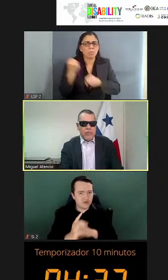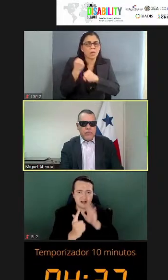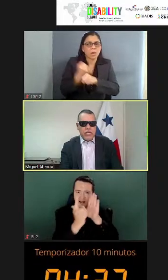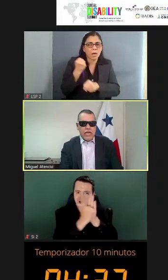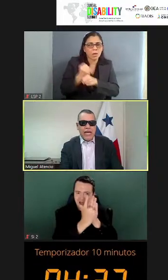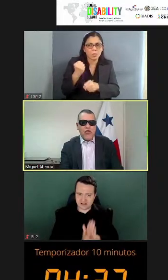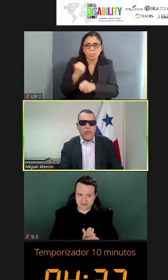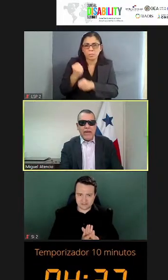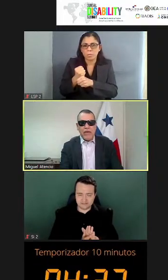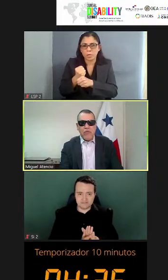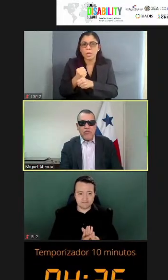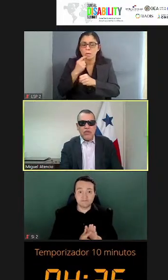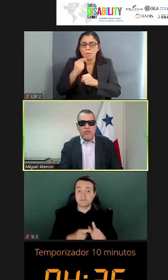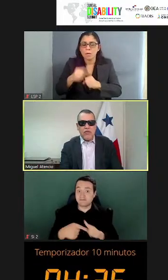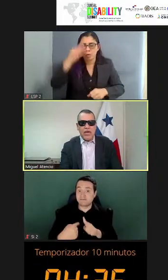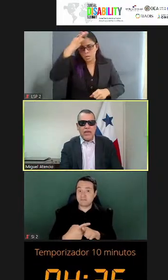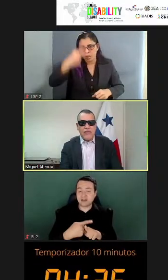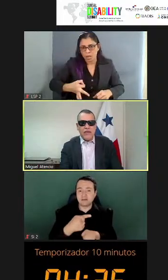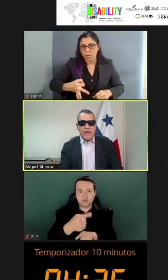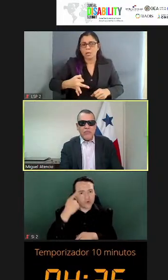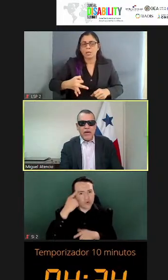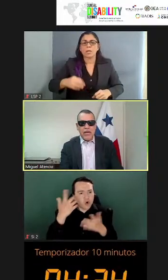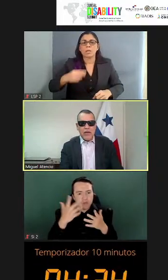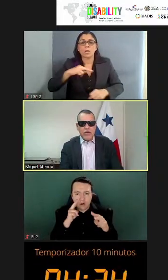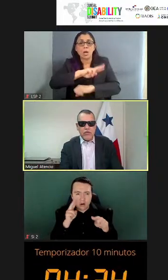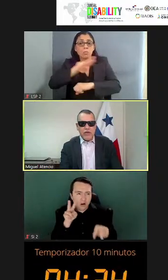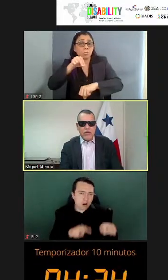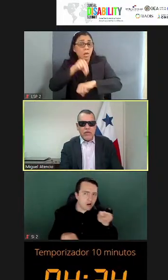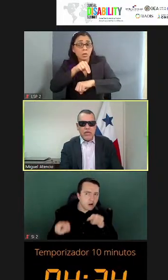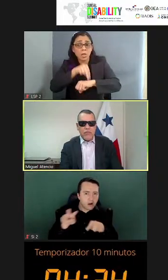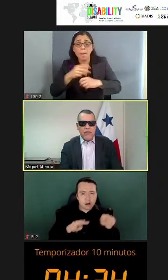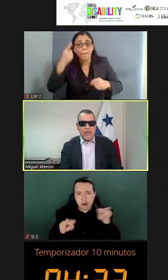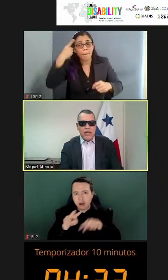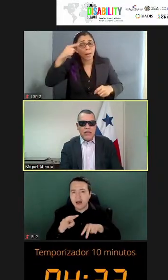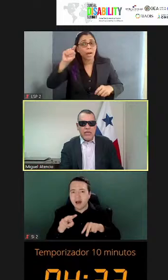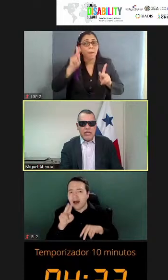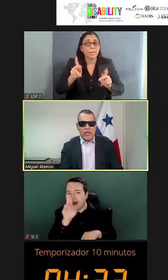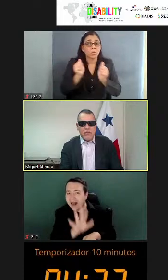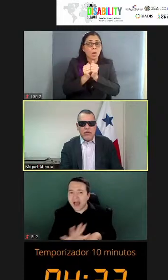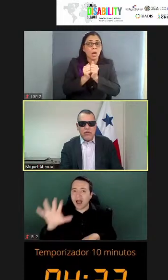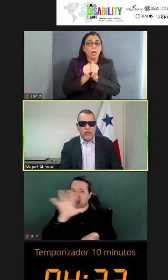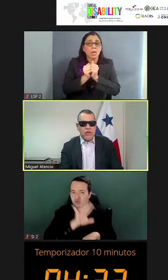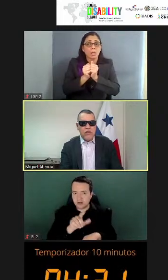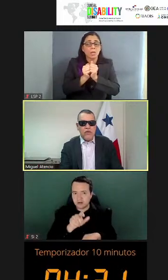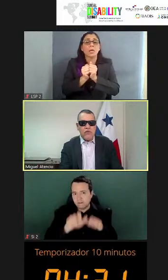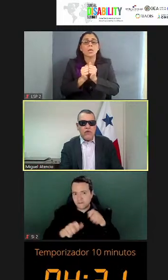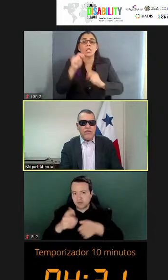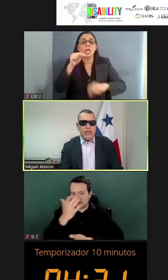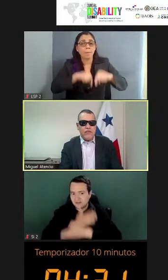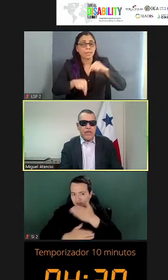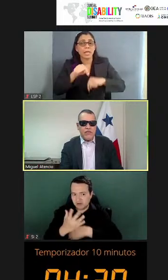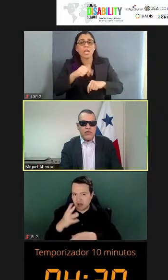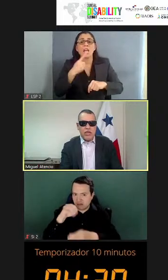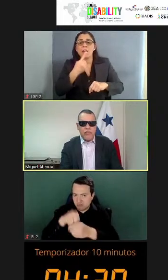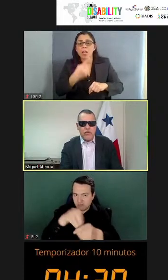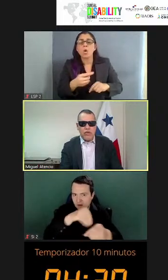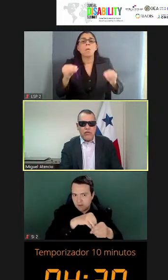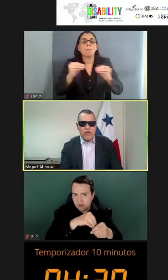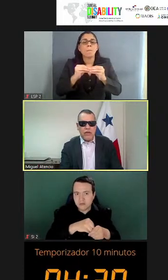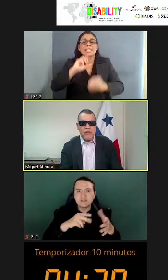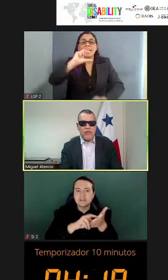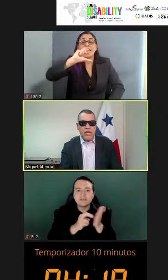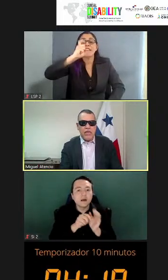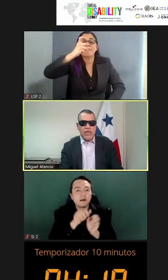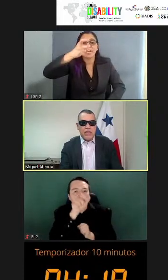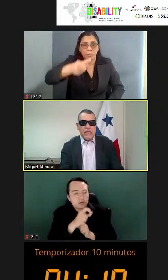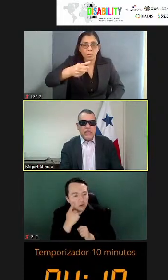have as a function the creation of national arenas for persons with disabilities having to do